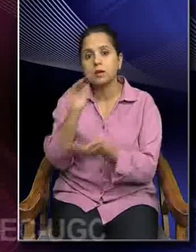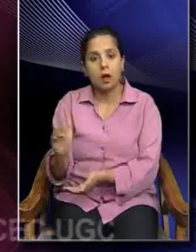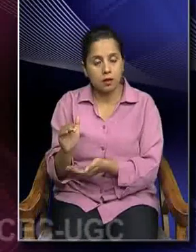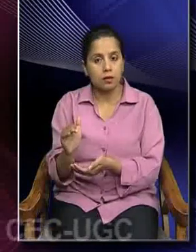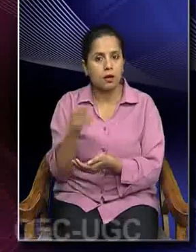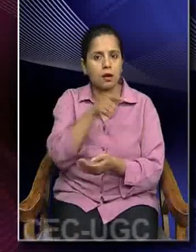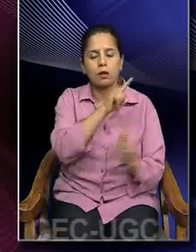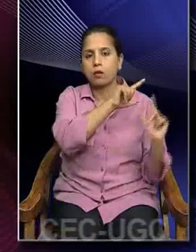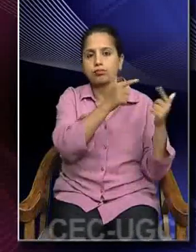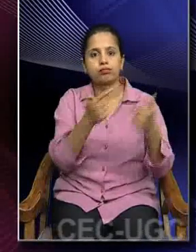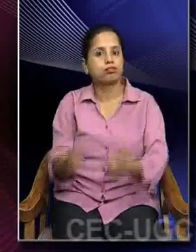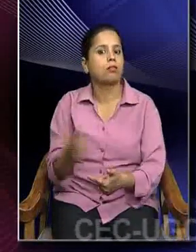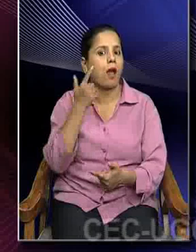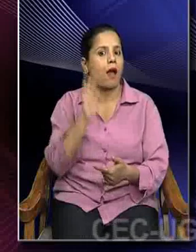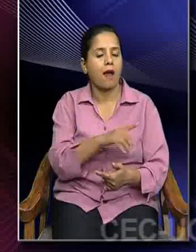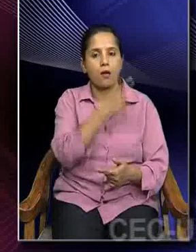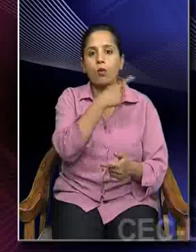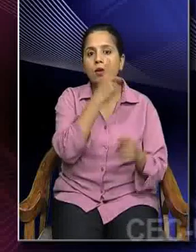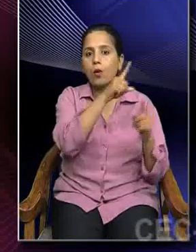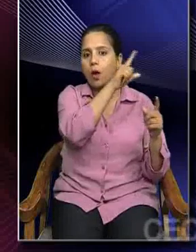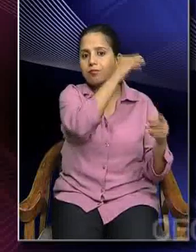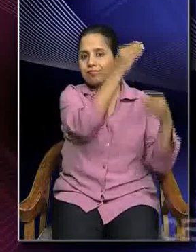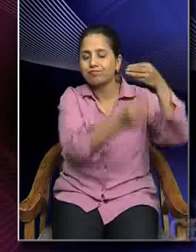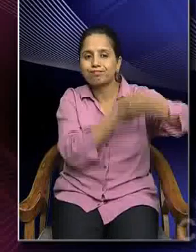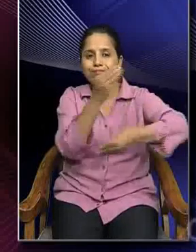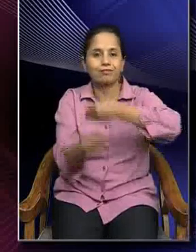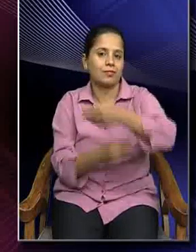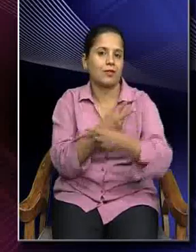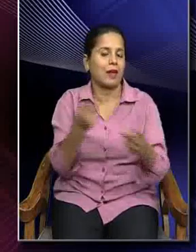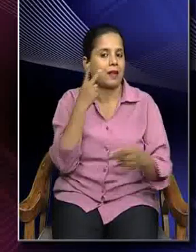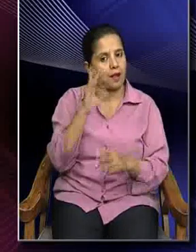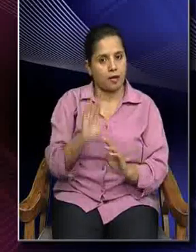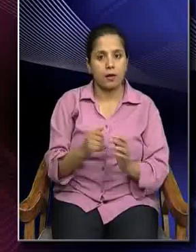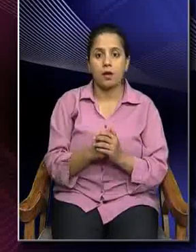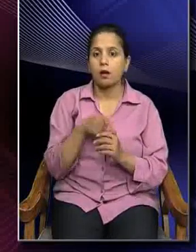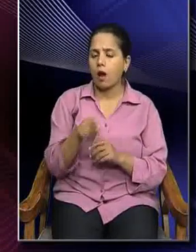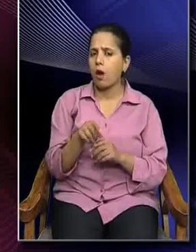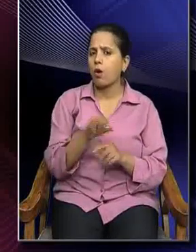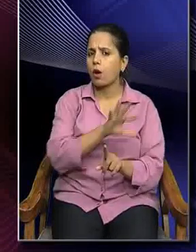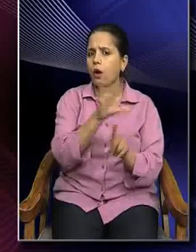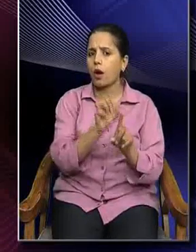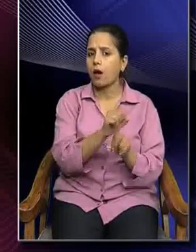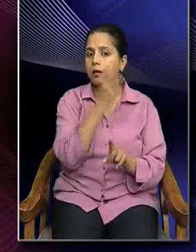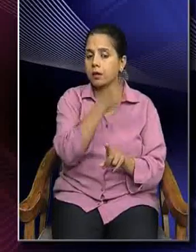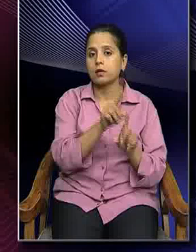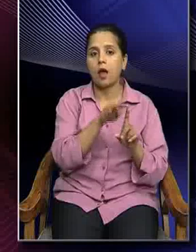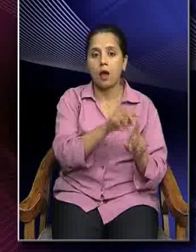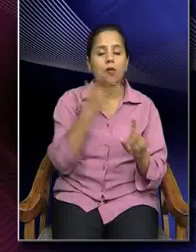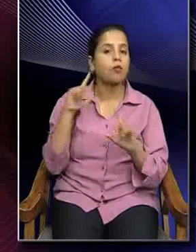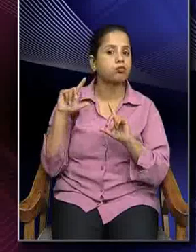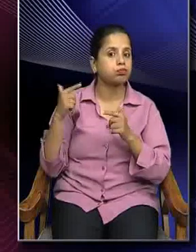is vertically moving down from one generation to the other. Now culture also